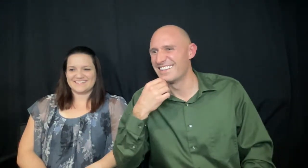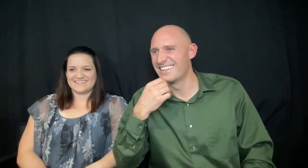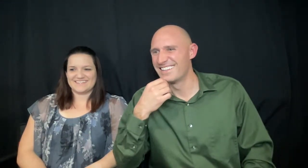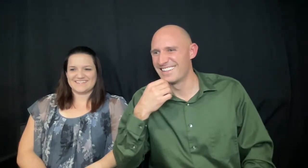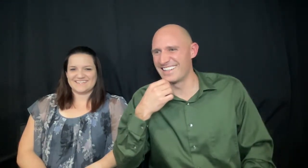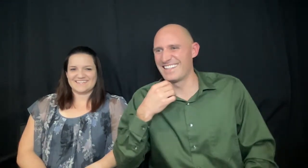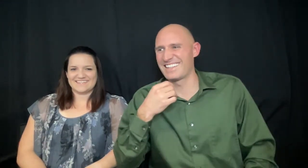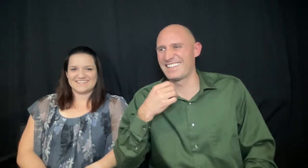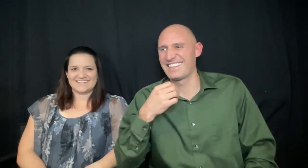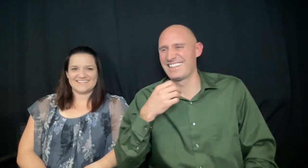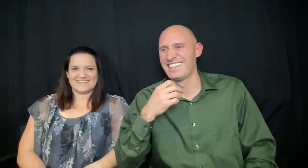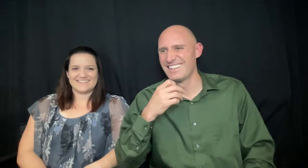Yeah.